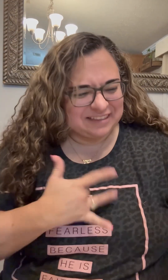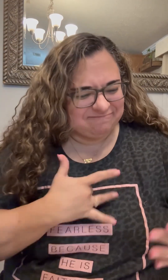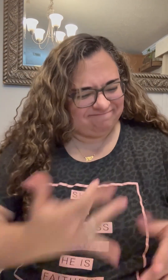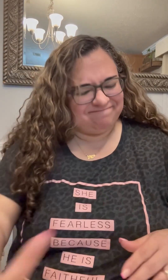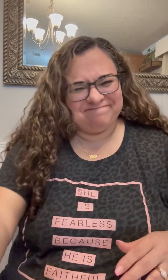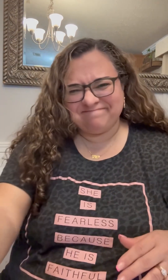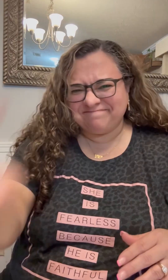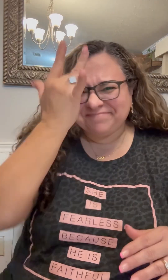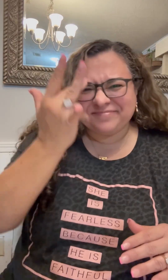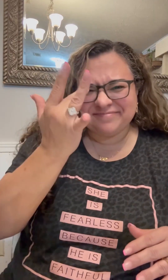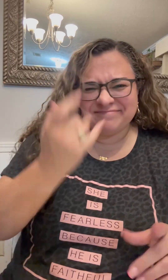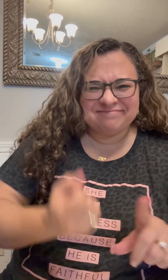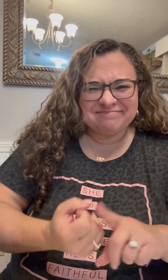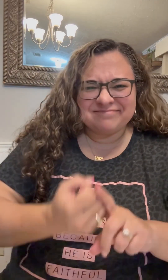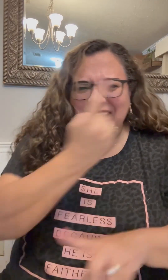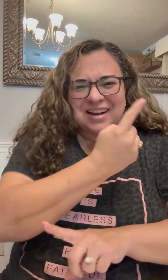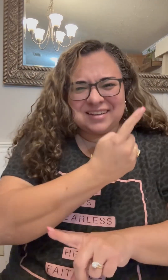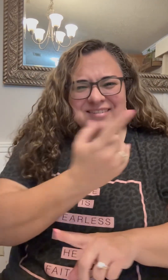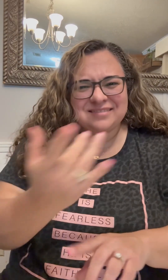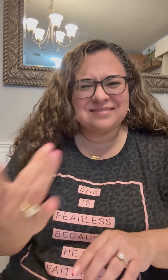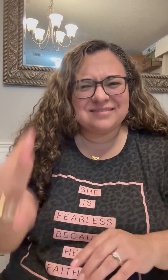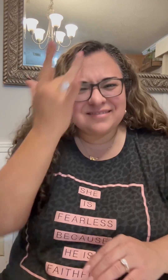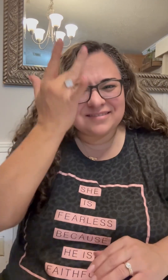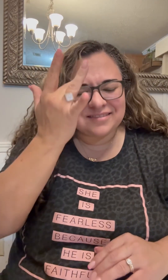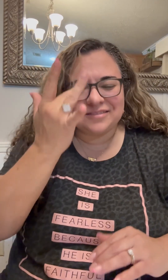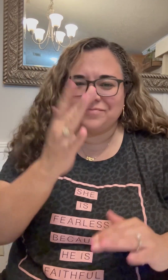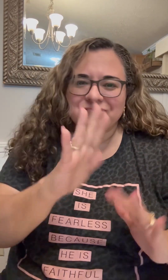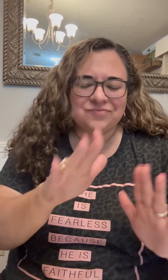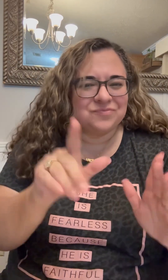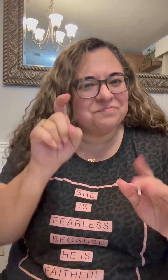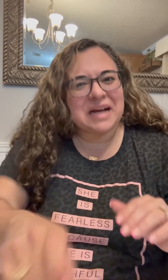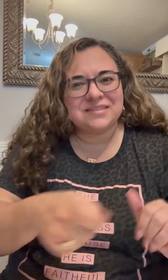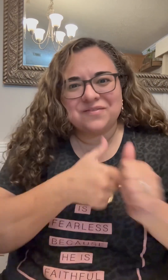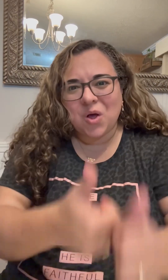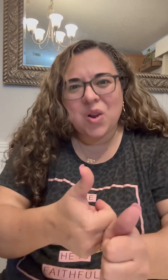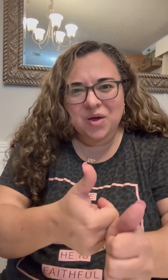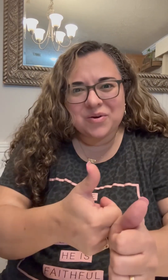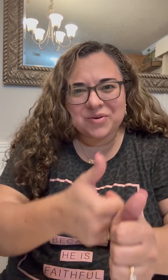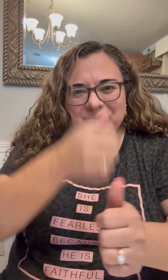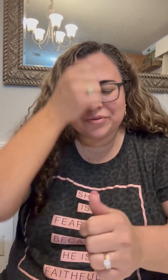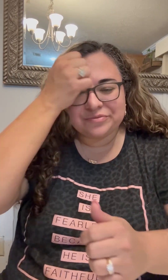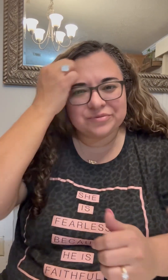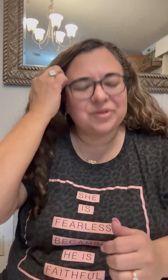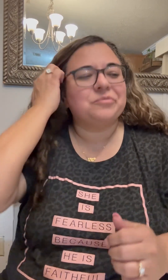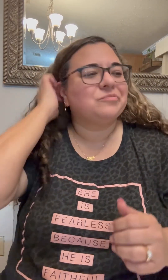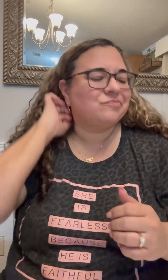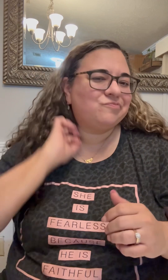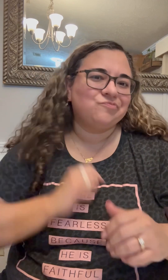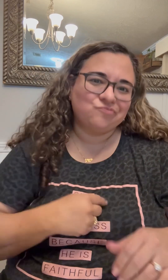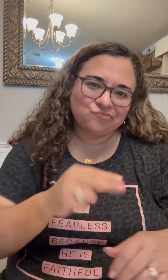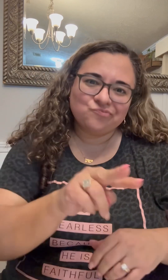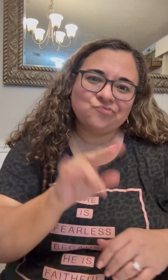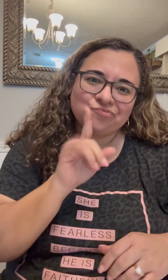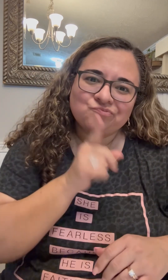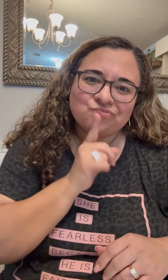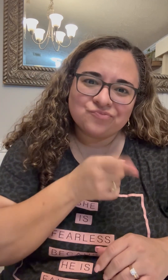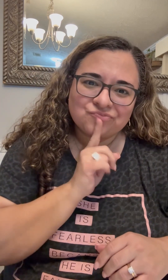to listen to God's voice. Even when it seems crazy, we have to follow. And I